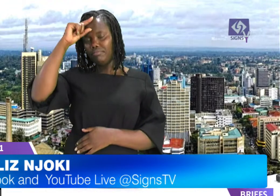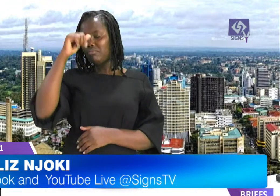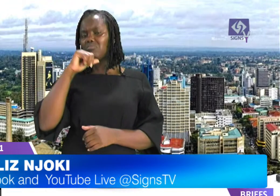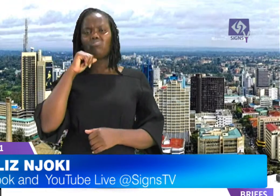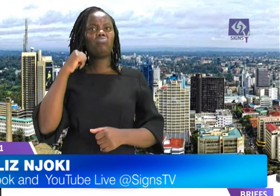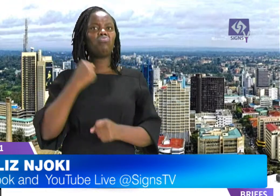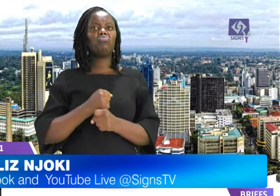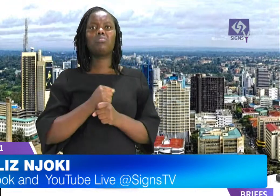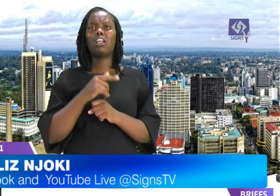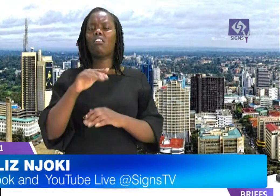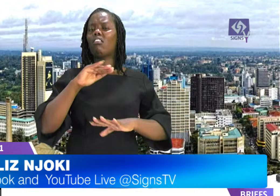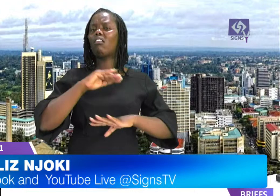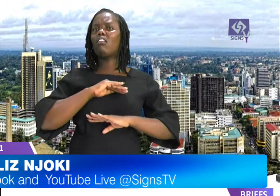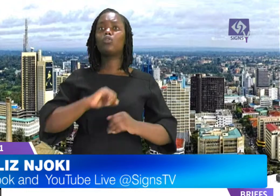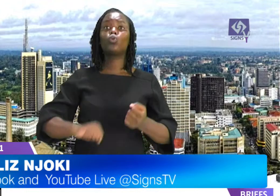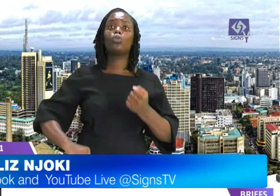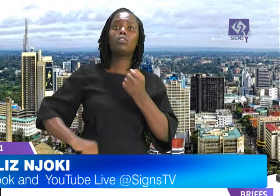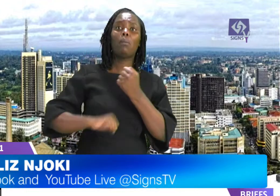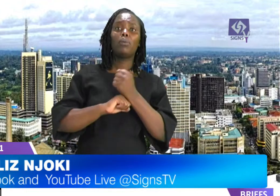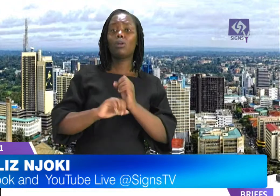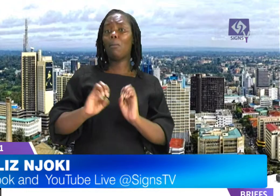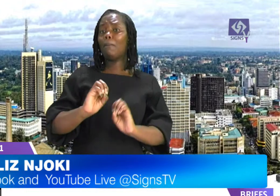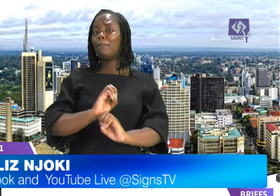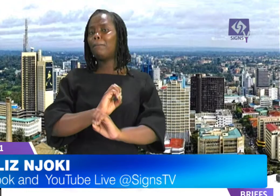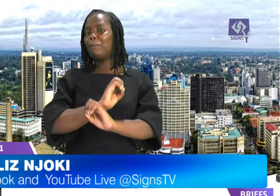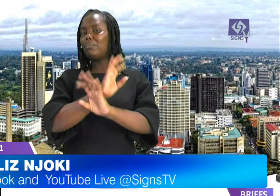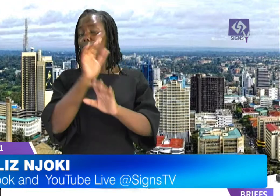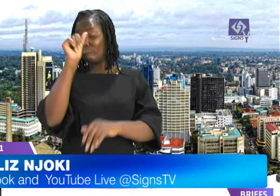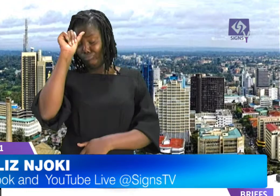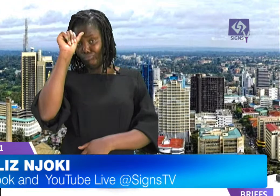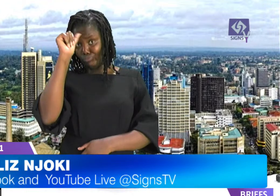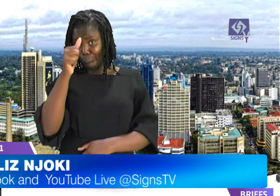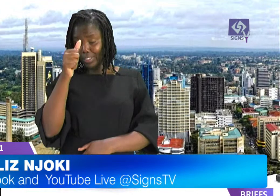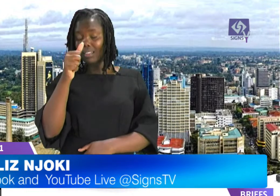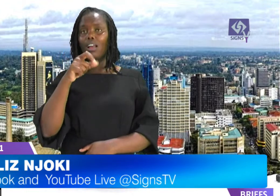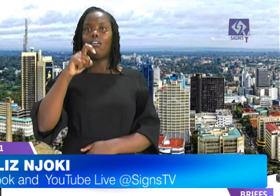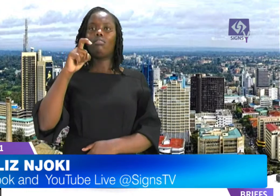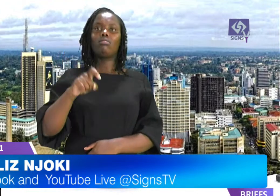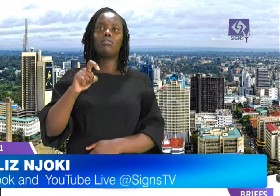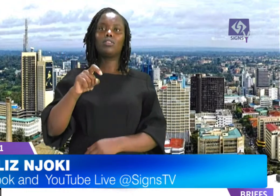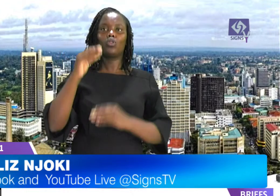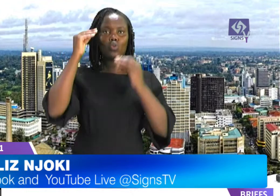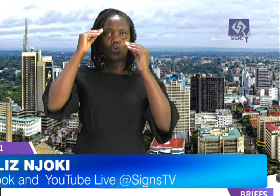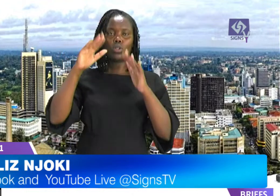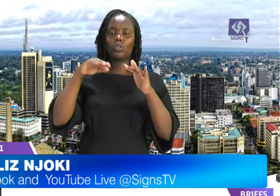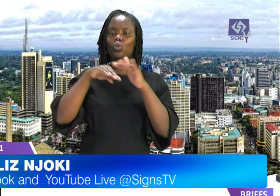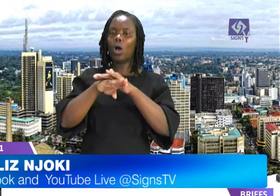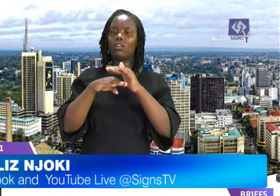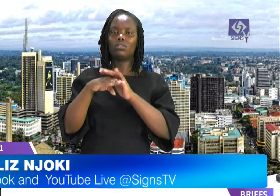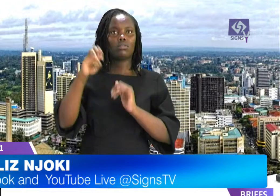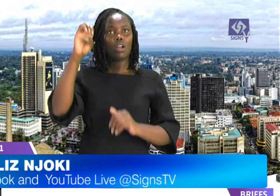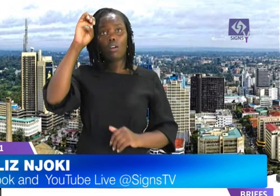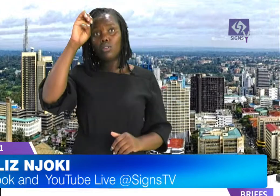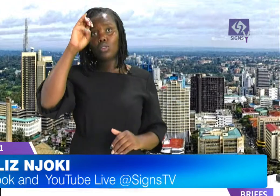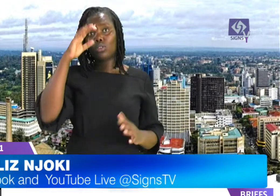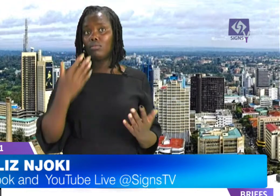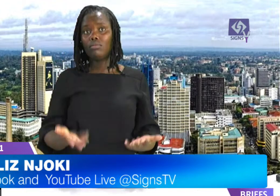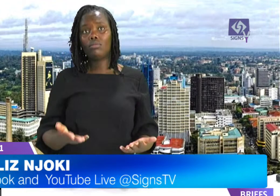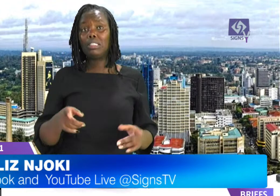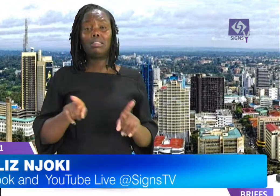news item. A legislator from Siaya is accusing the area county government of not doing